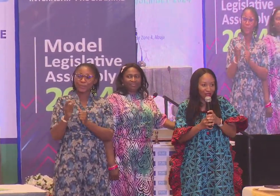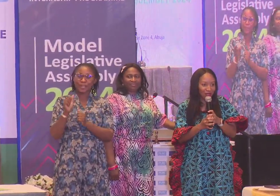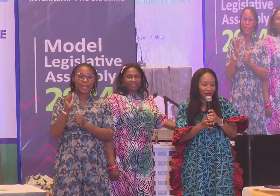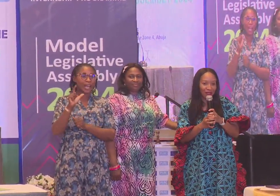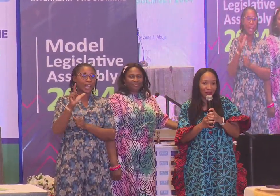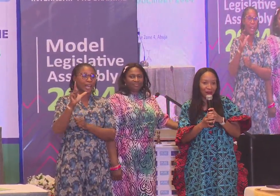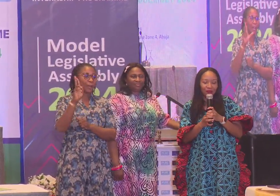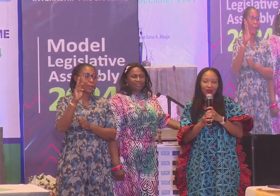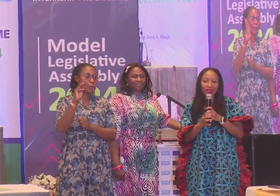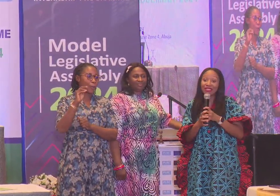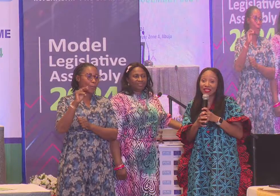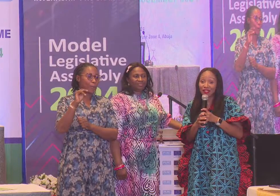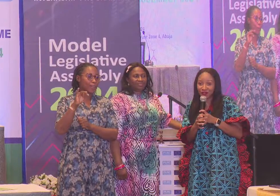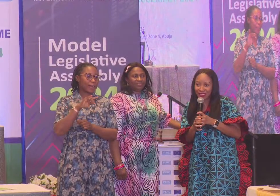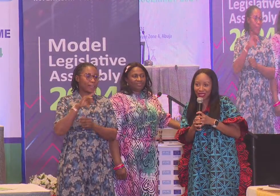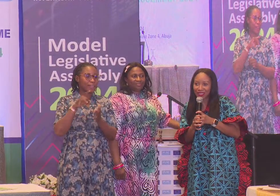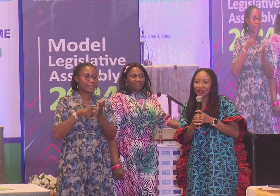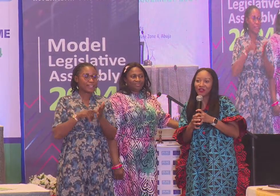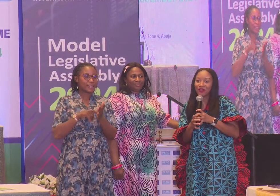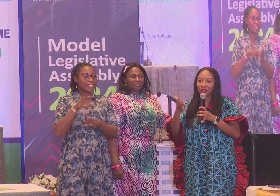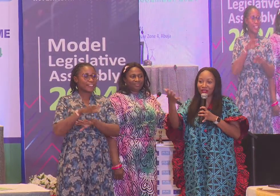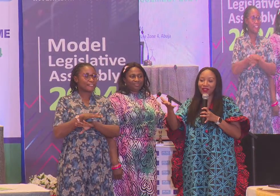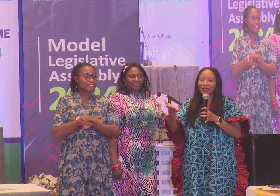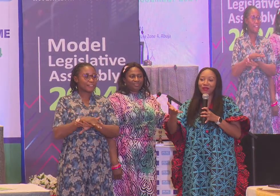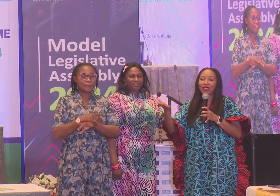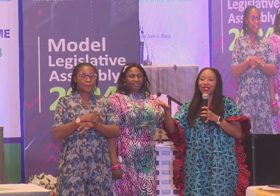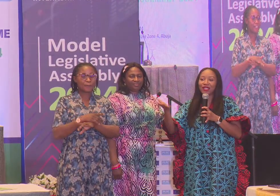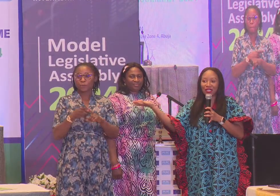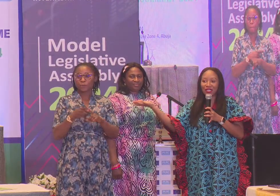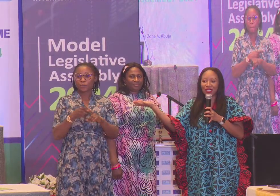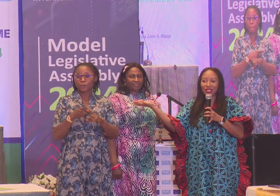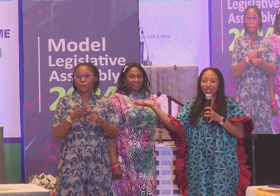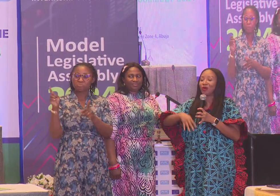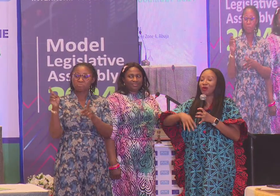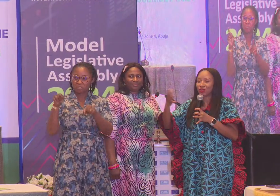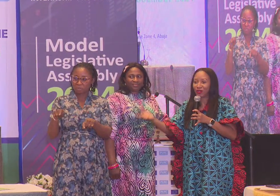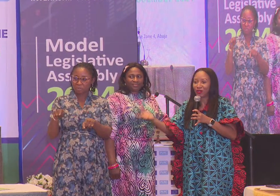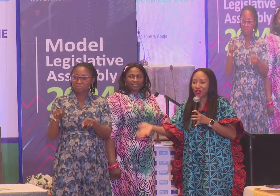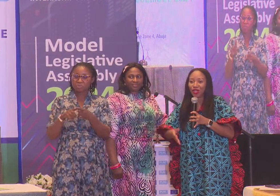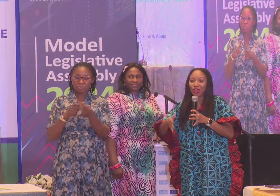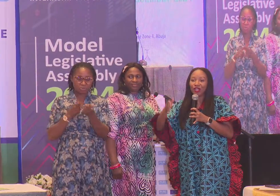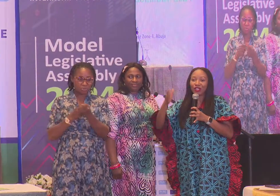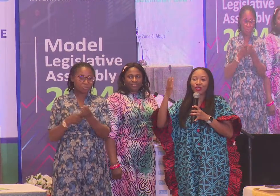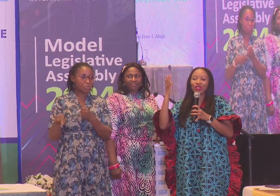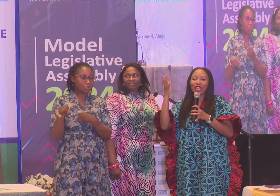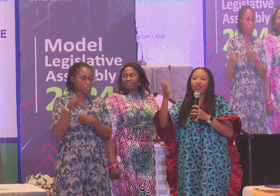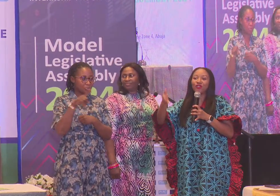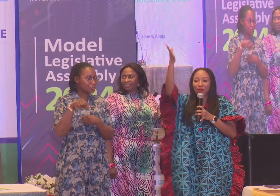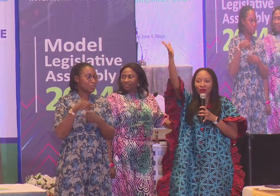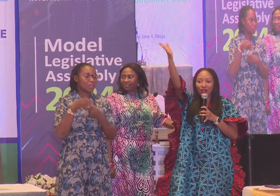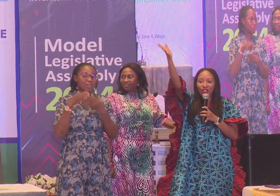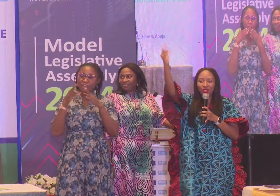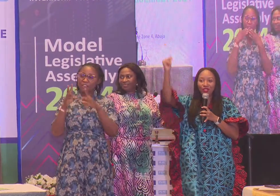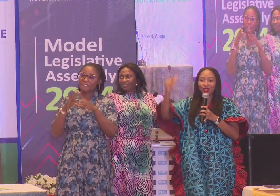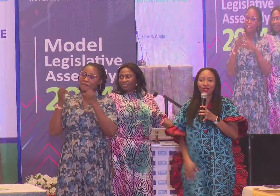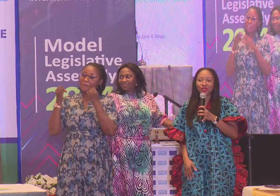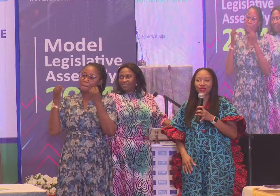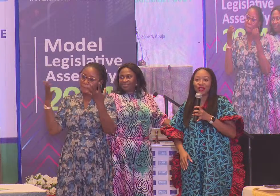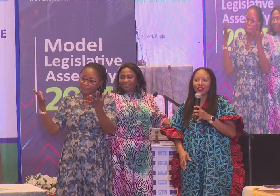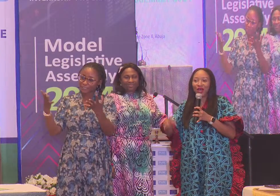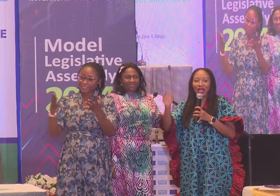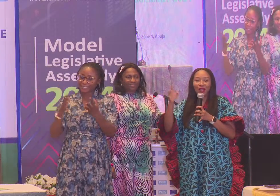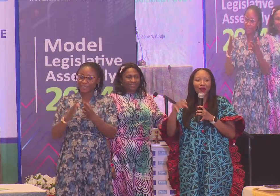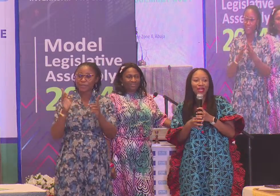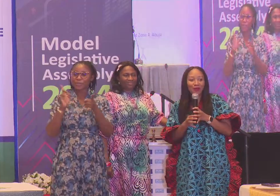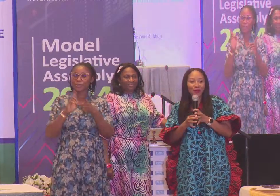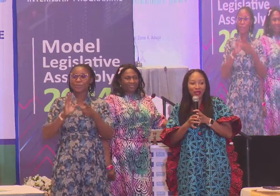convening later this evening, but some of them decided to take time off work to come and support you. So thank you very much to